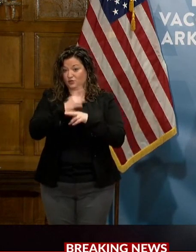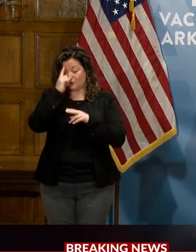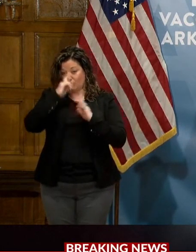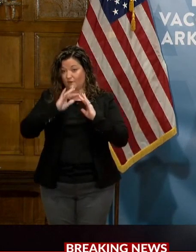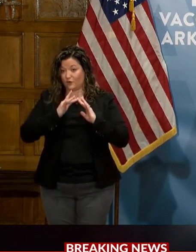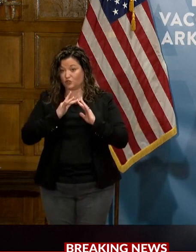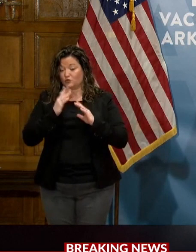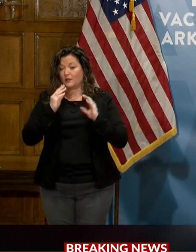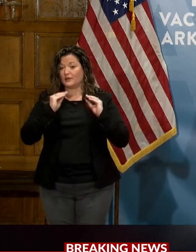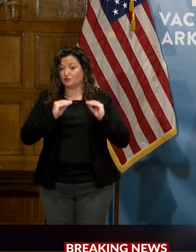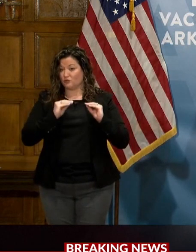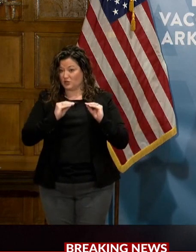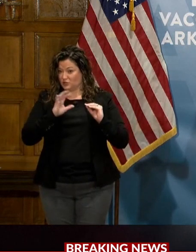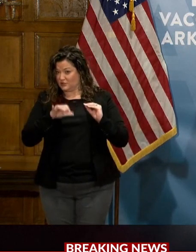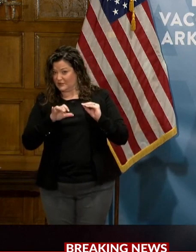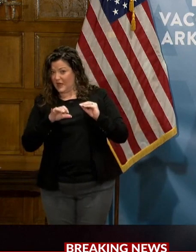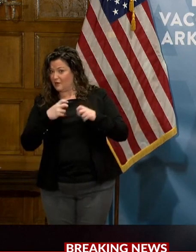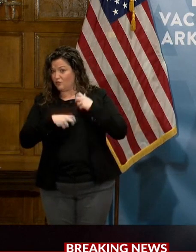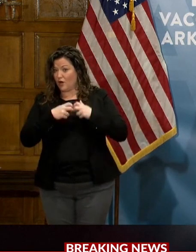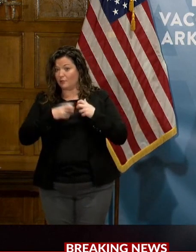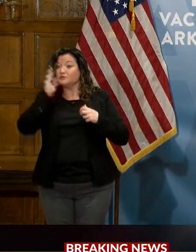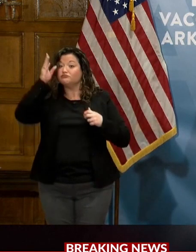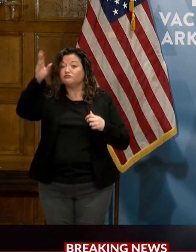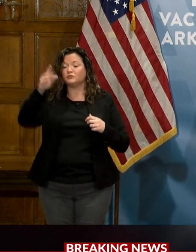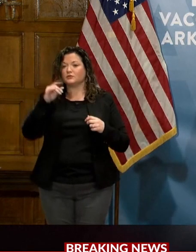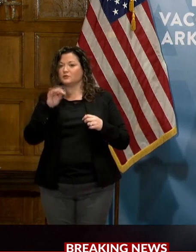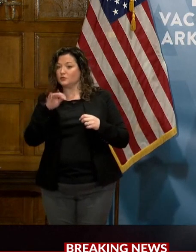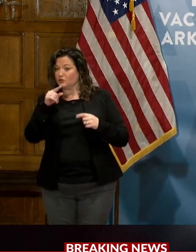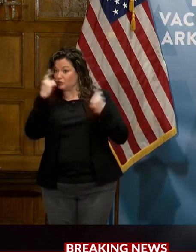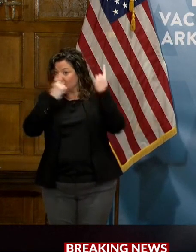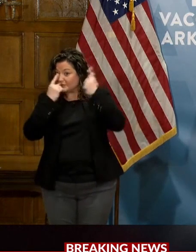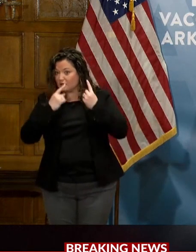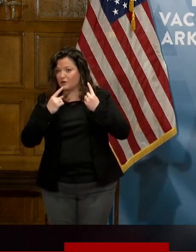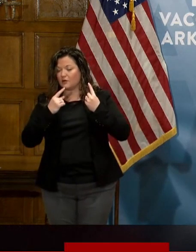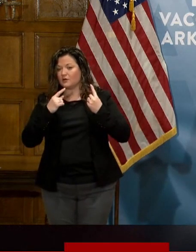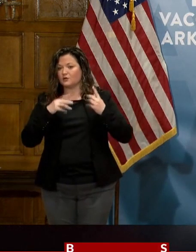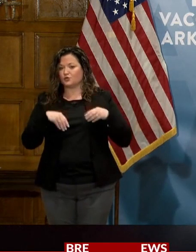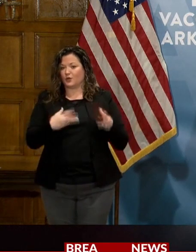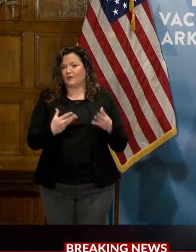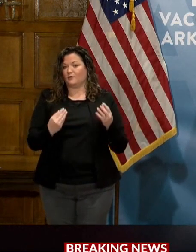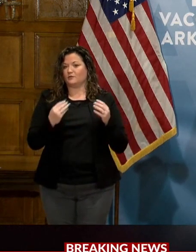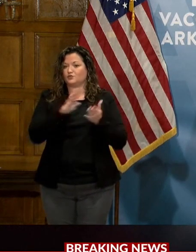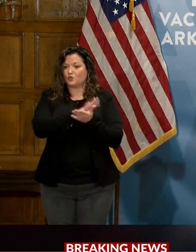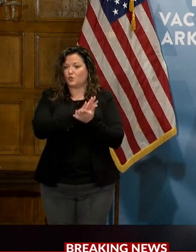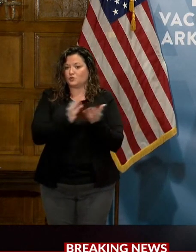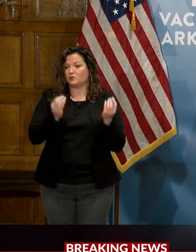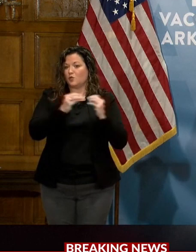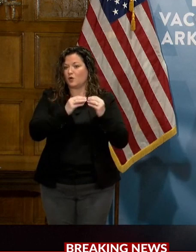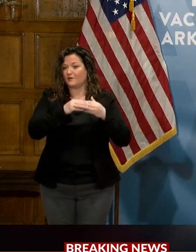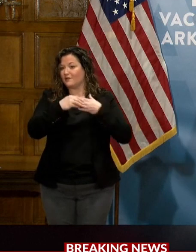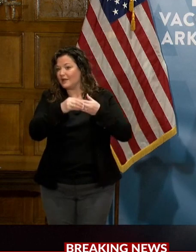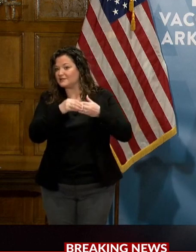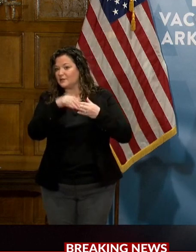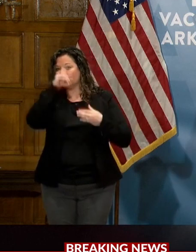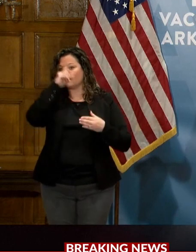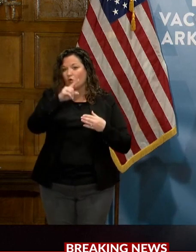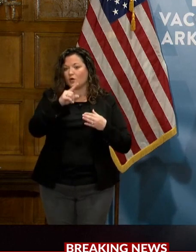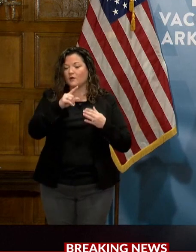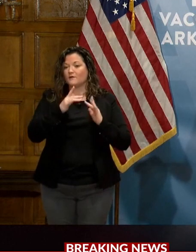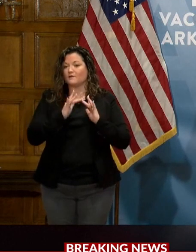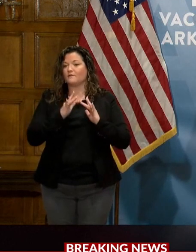foresee that being a problem, and are you considering anything to give schools more flexibility on going to virtual?